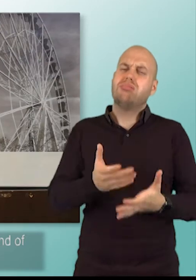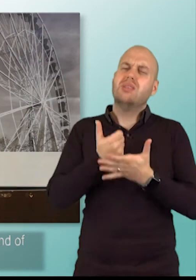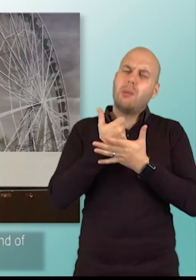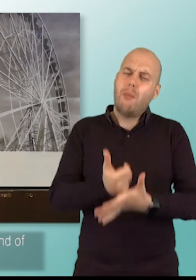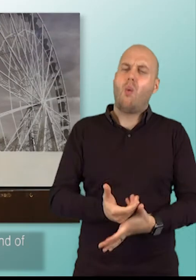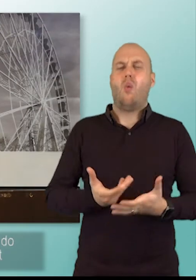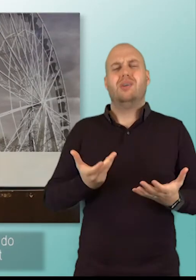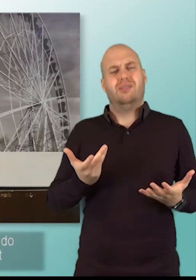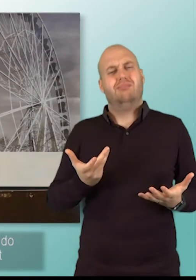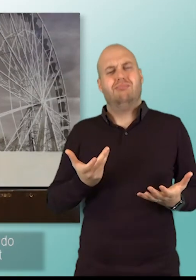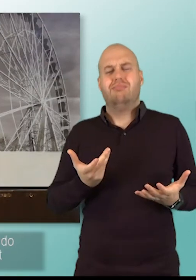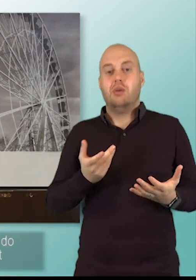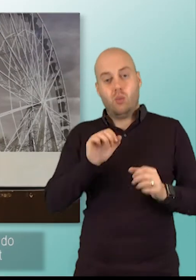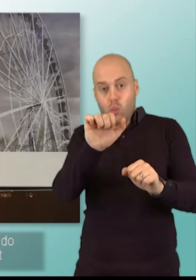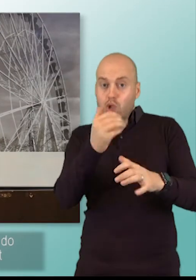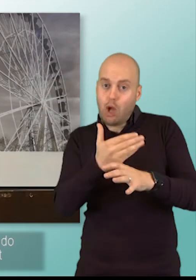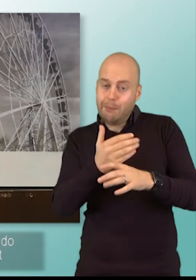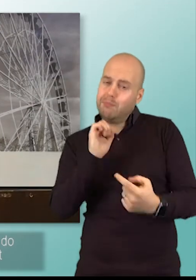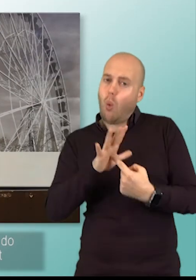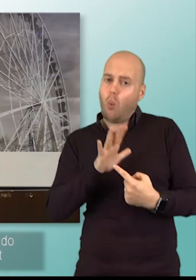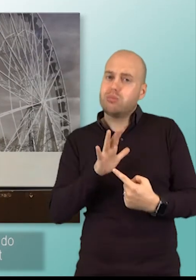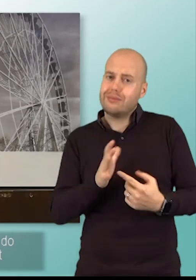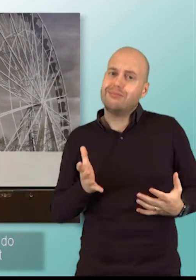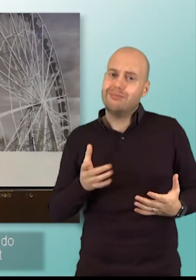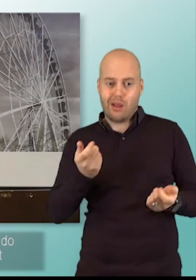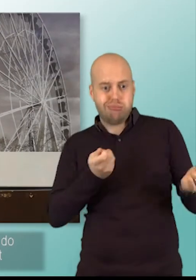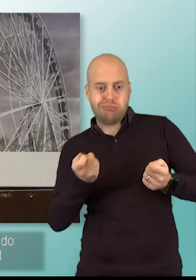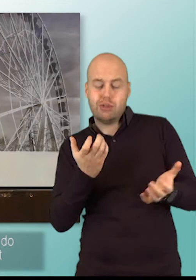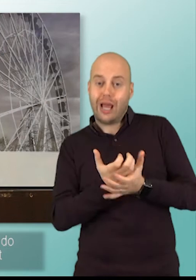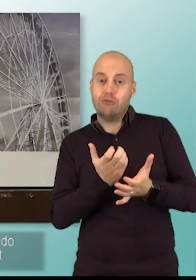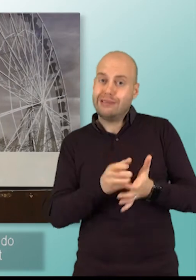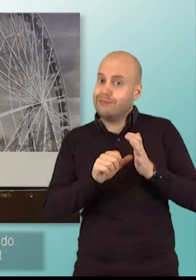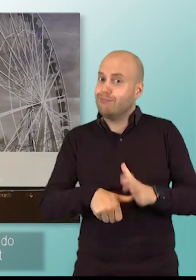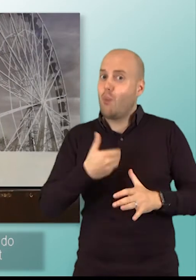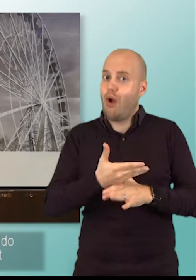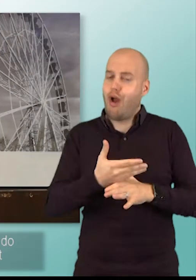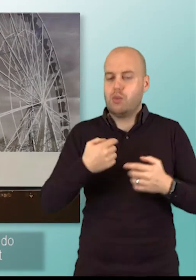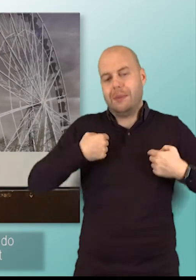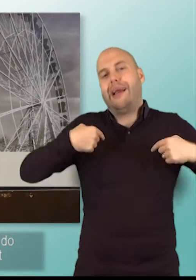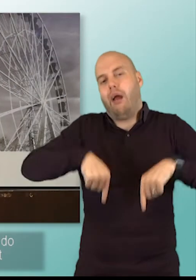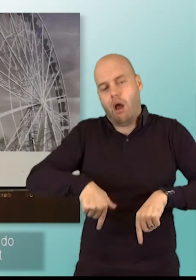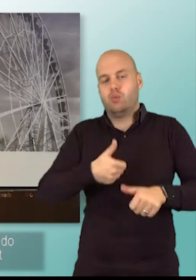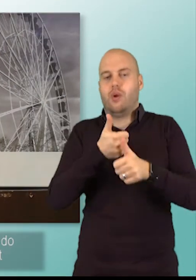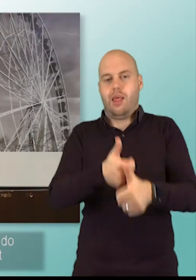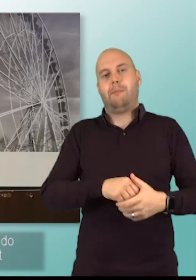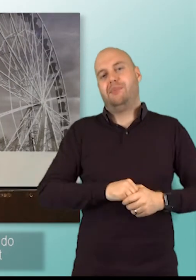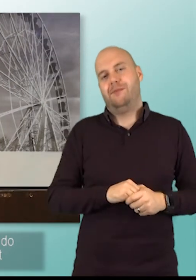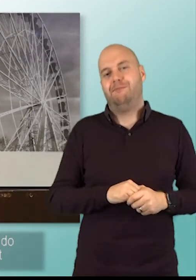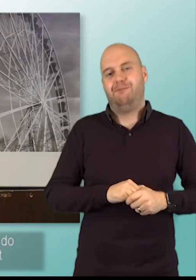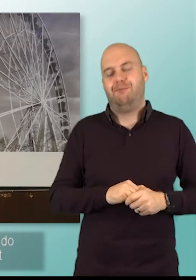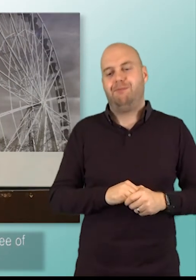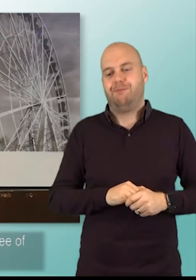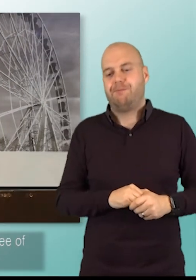you as much support as we can with the important job that you do running your charity. So we are there